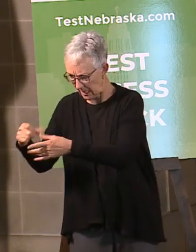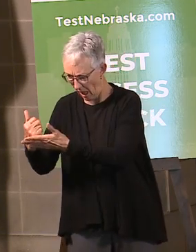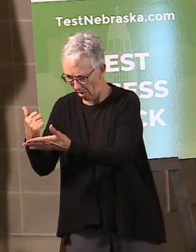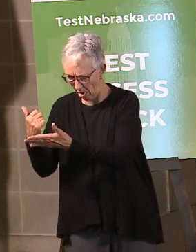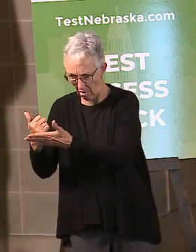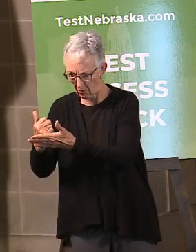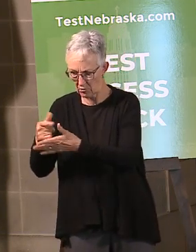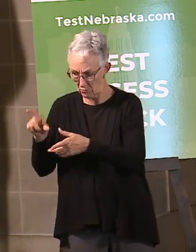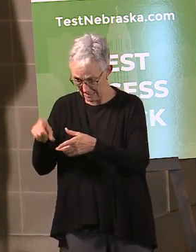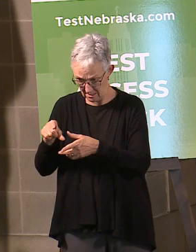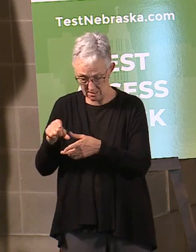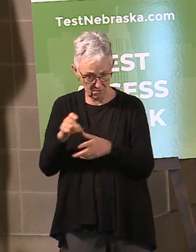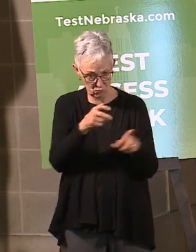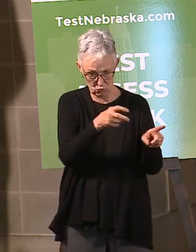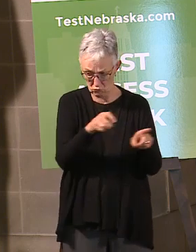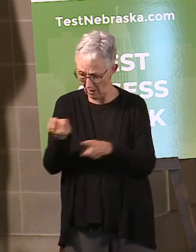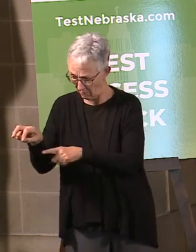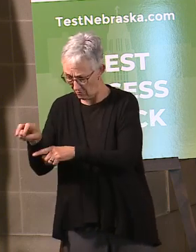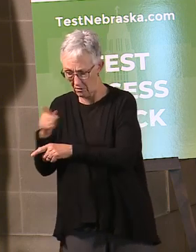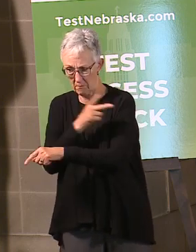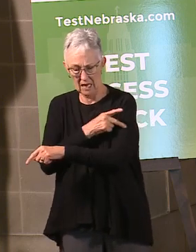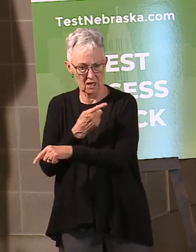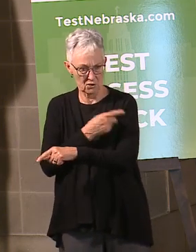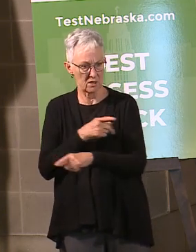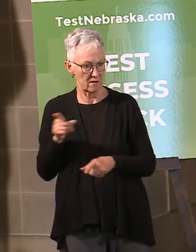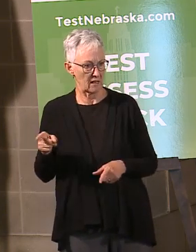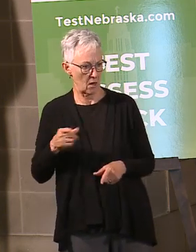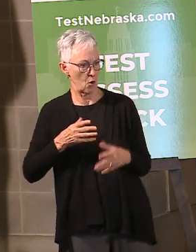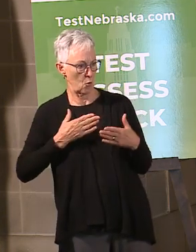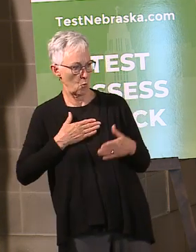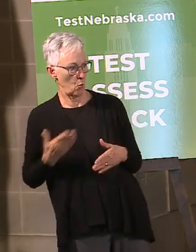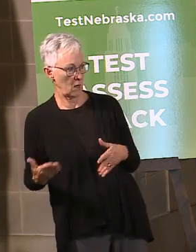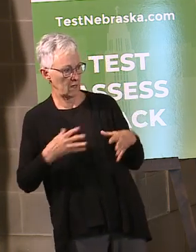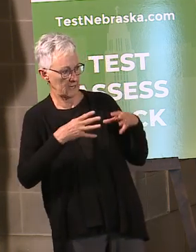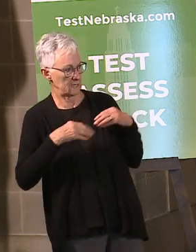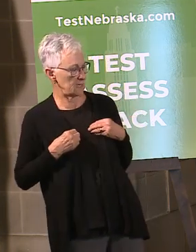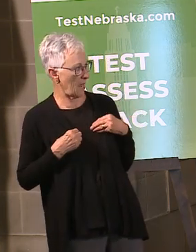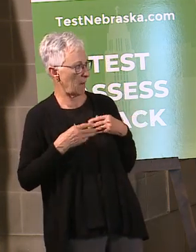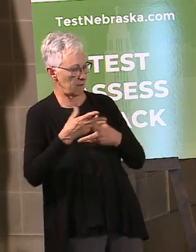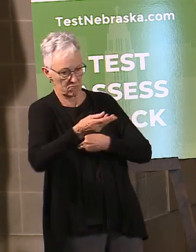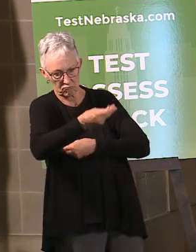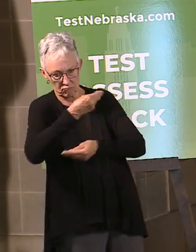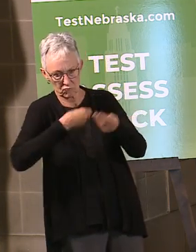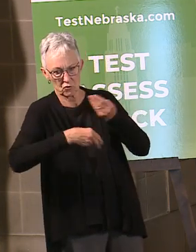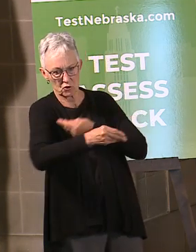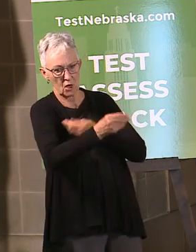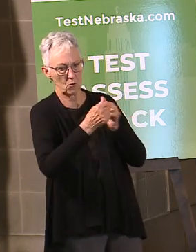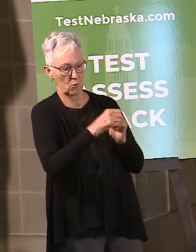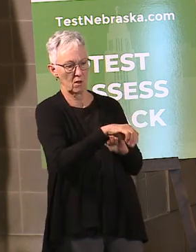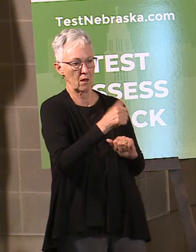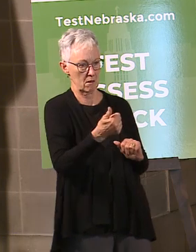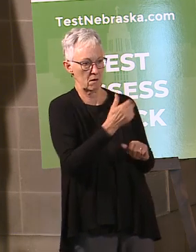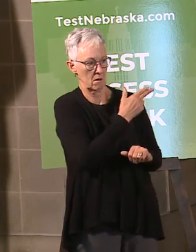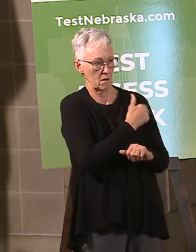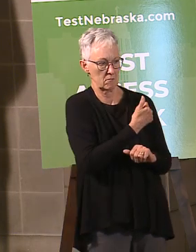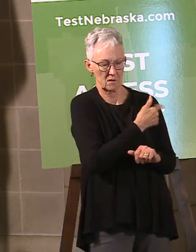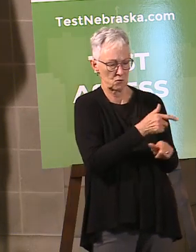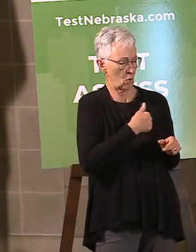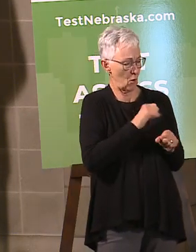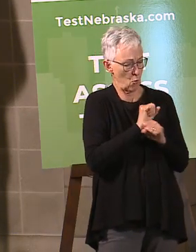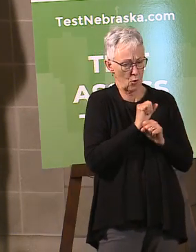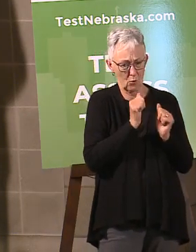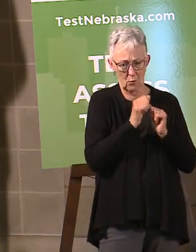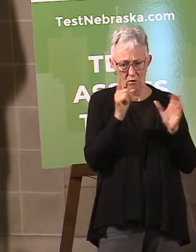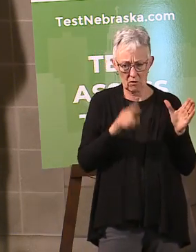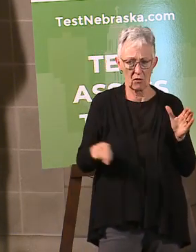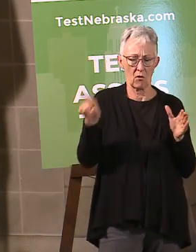bed availability rate. And, as I work with them every day and,